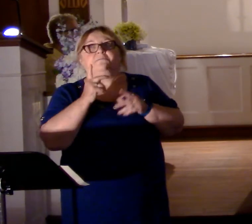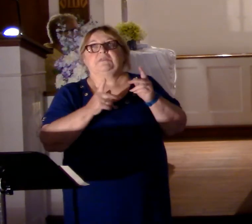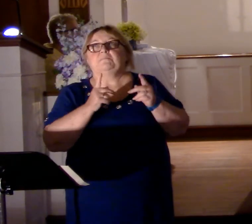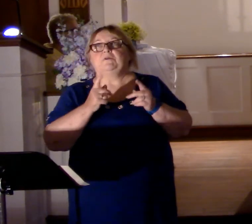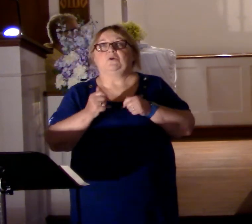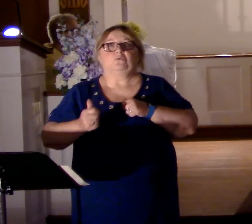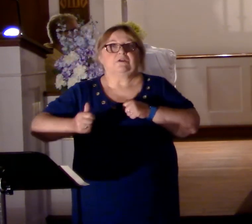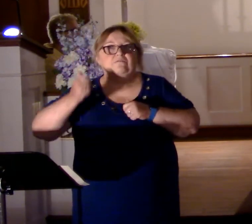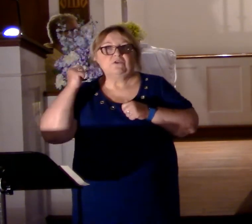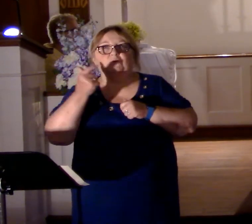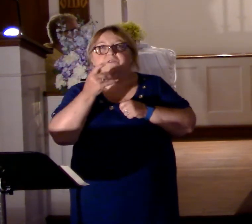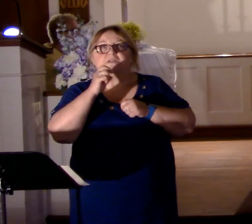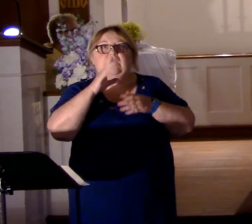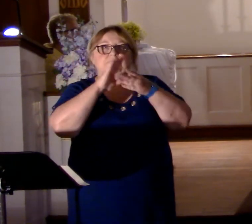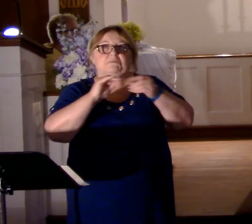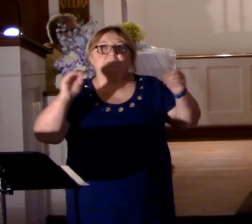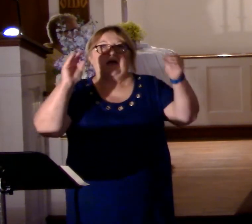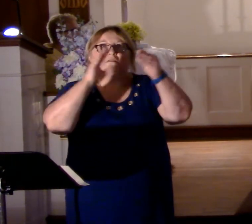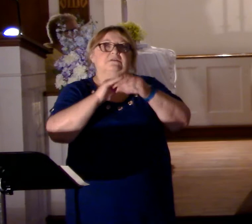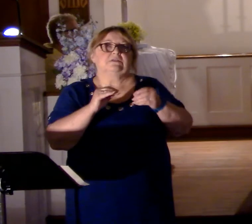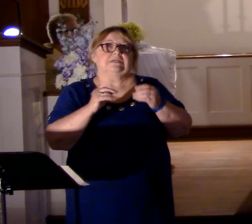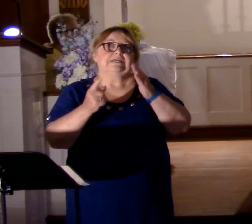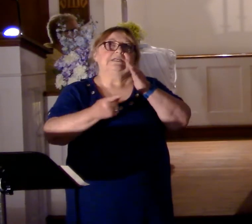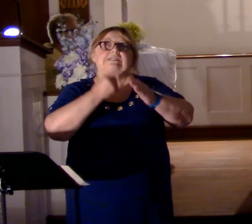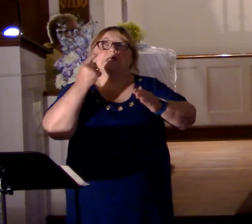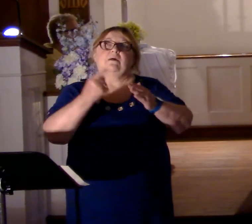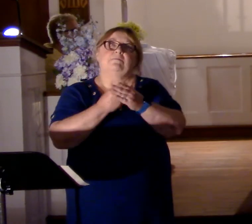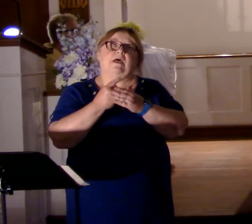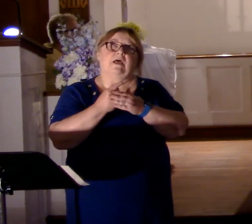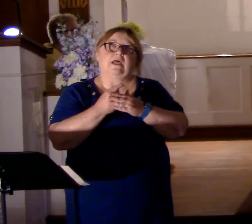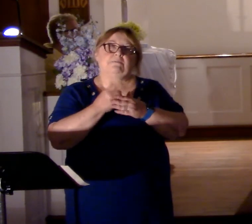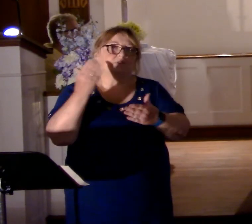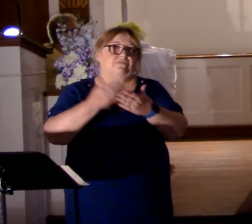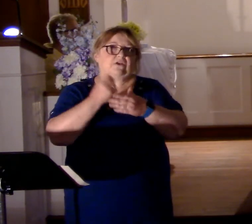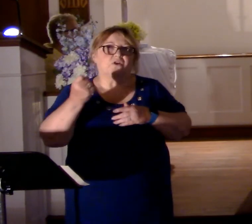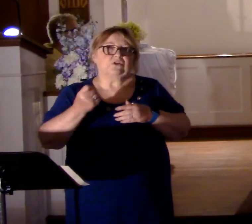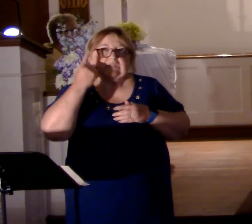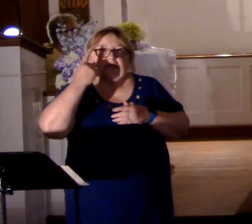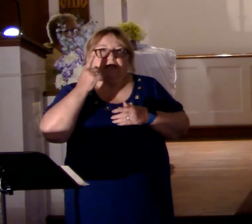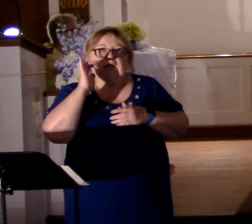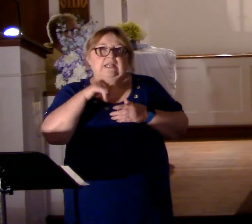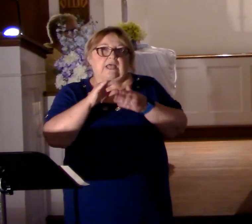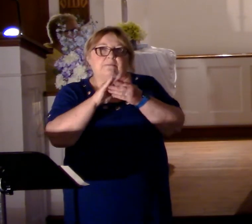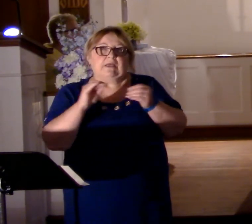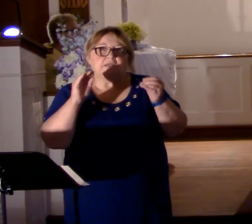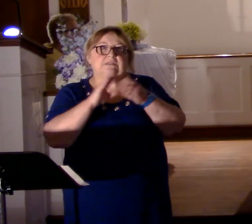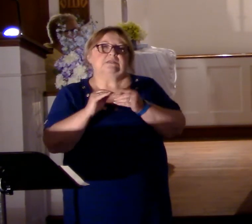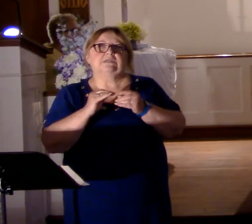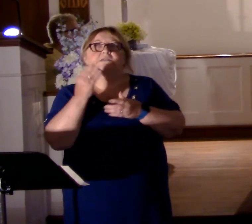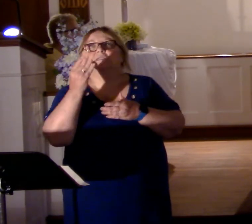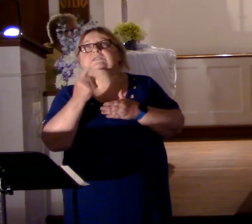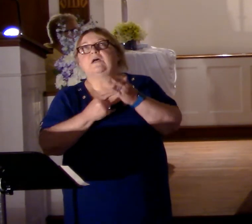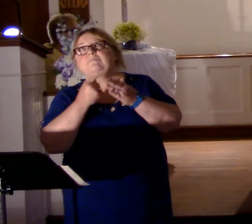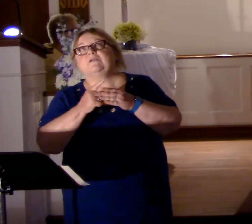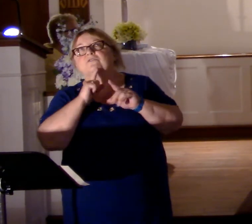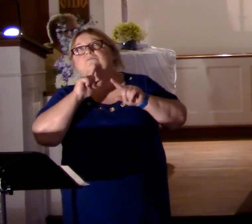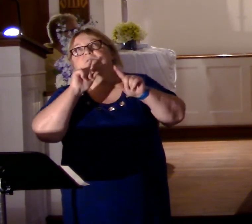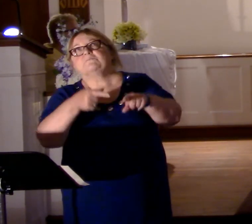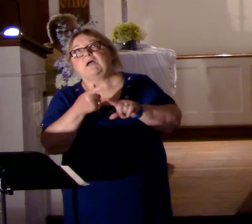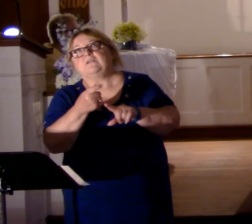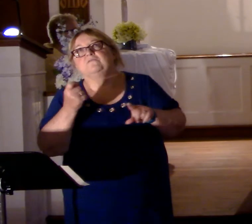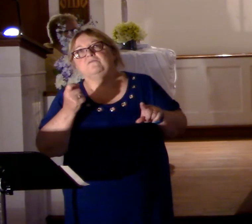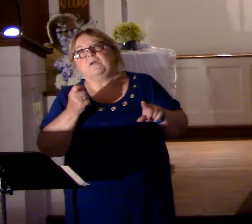people refuse the gospel message. Sometimes there's the failure to understand the gospel. Sometimes there is the response